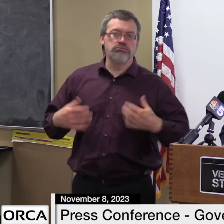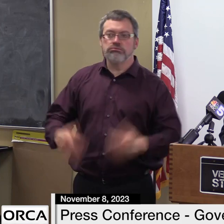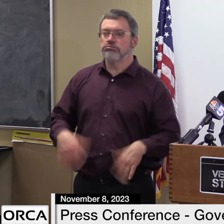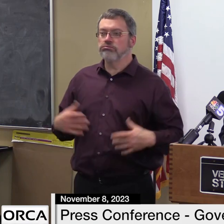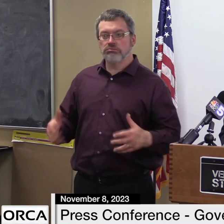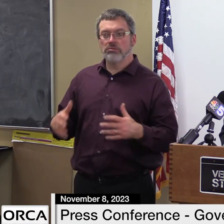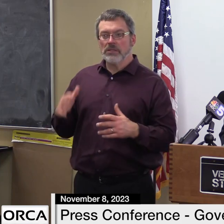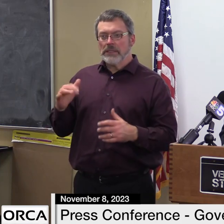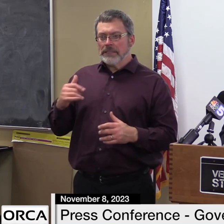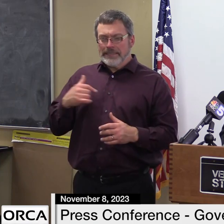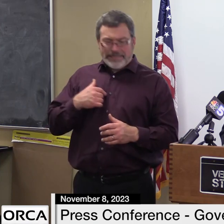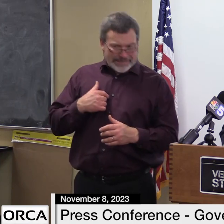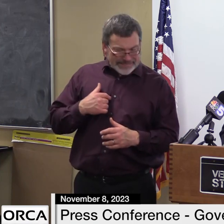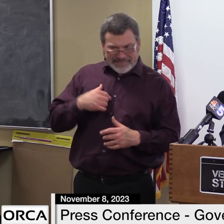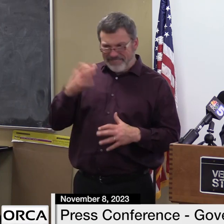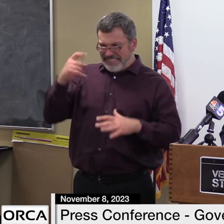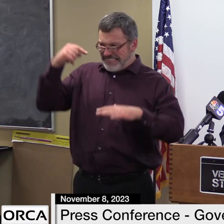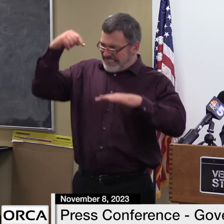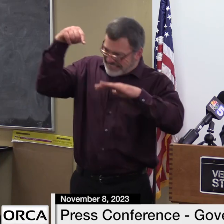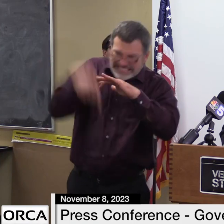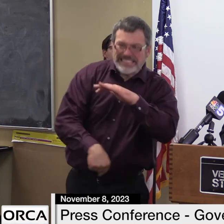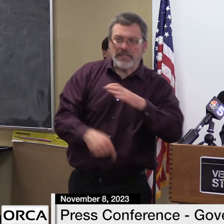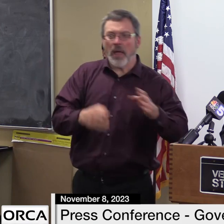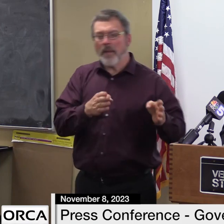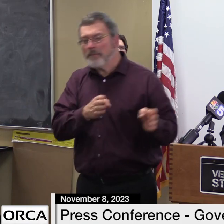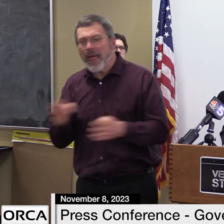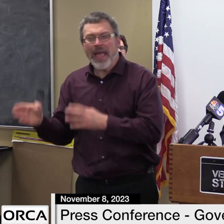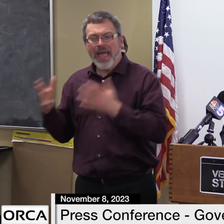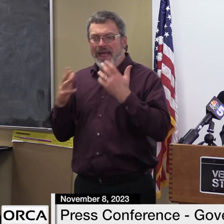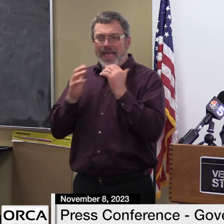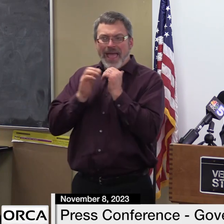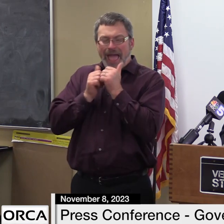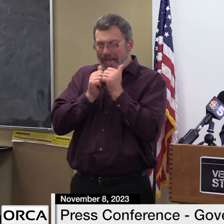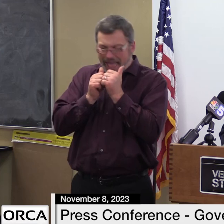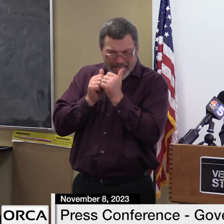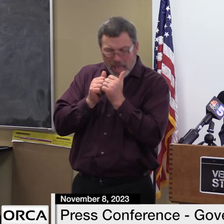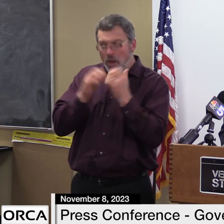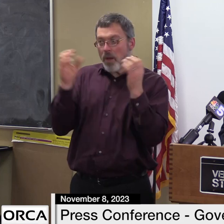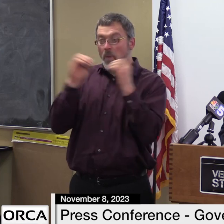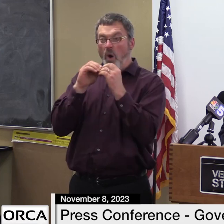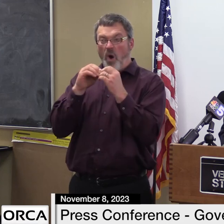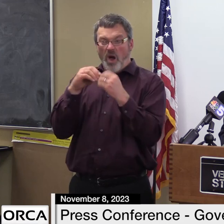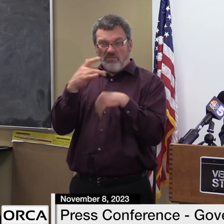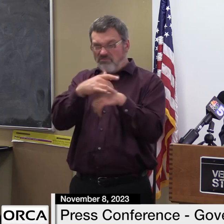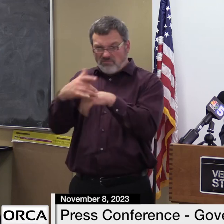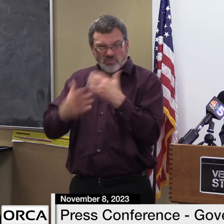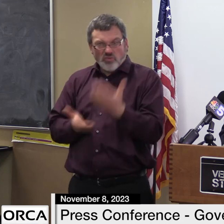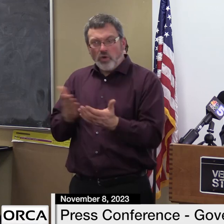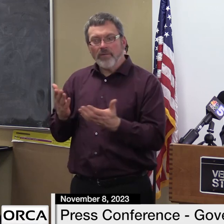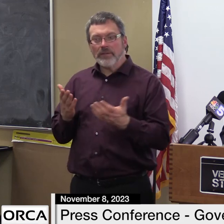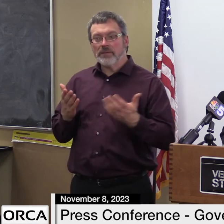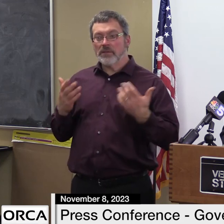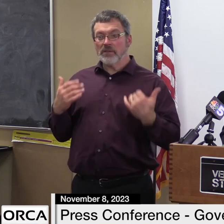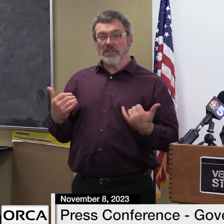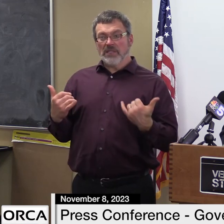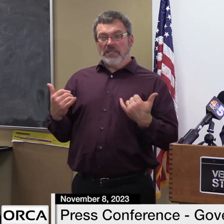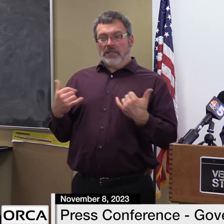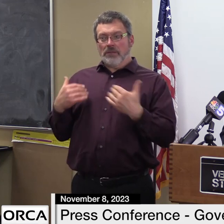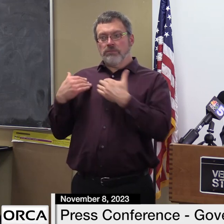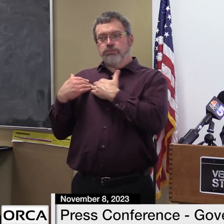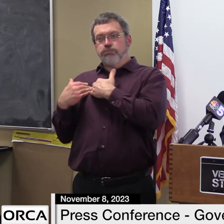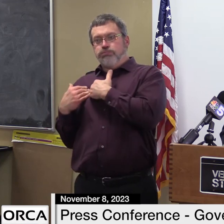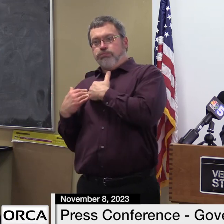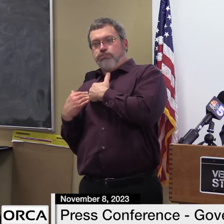expand shelters, to add subsidies and services. However, the best case scenario at our current caseload would cost